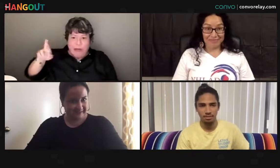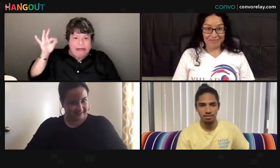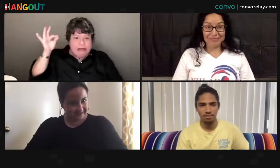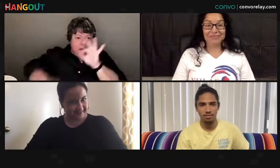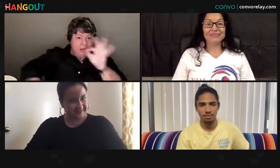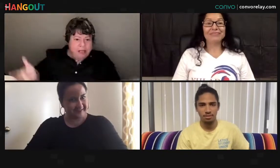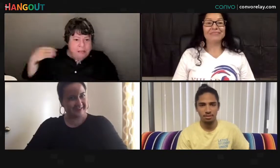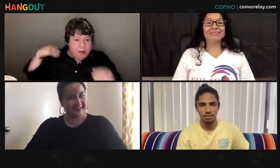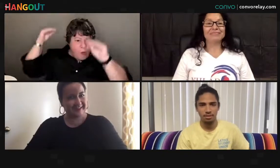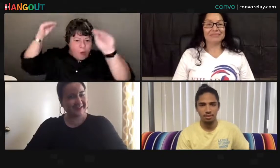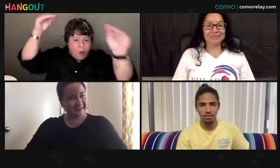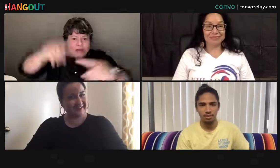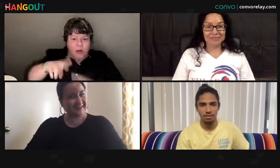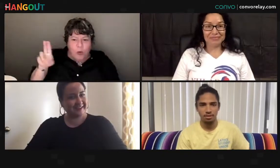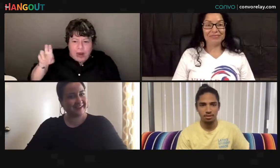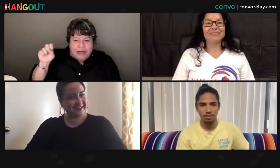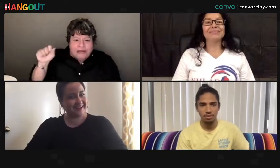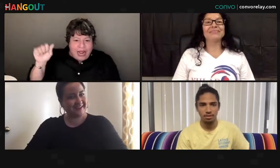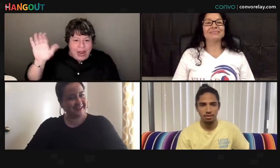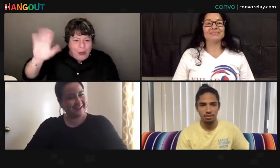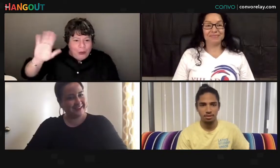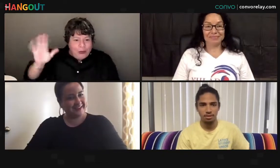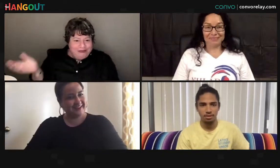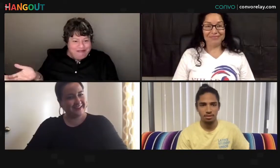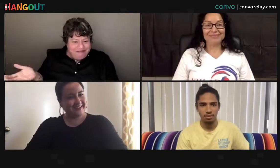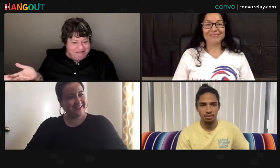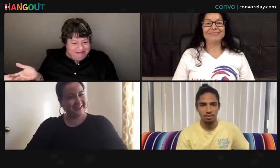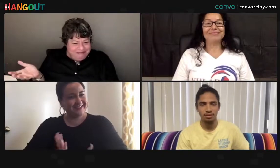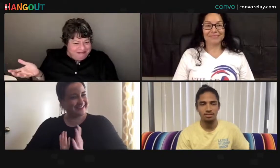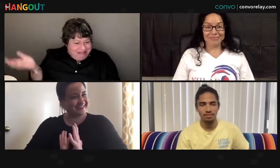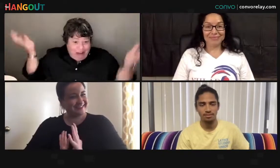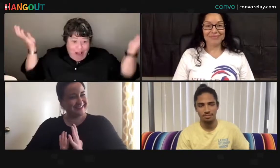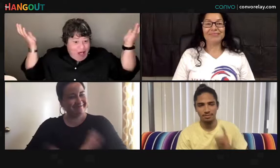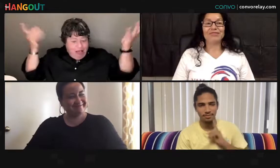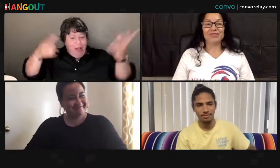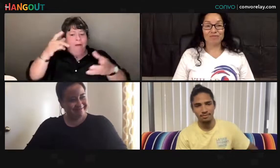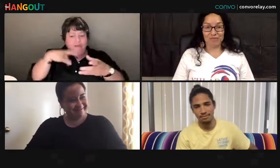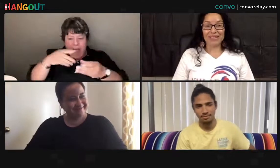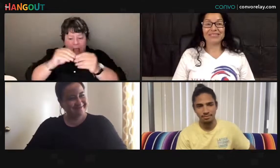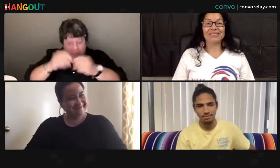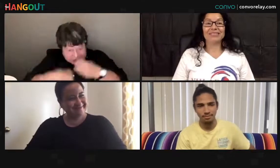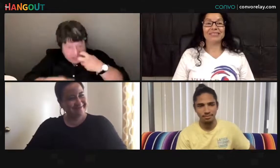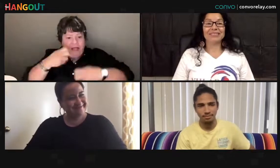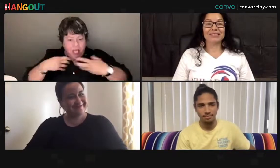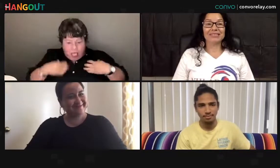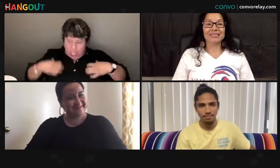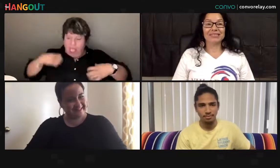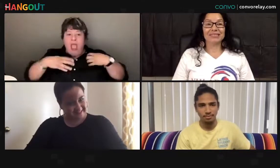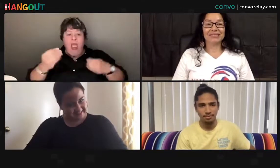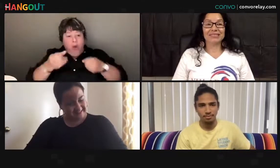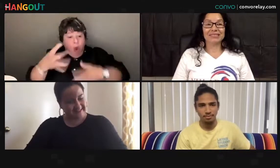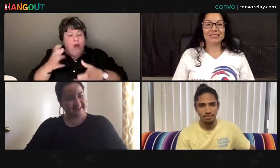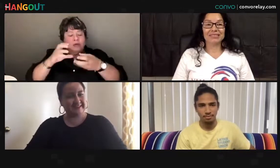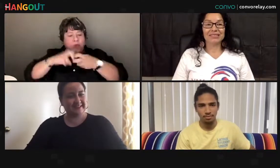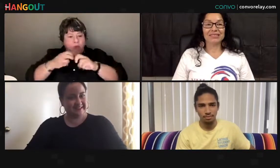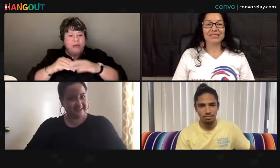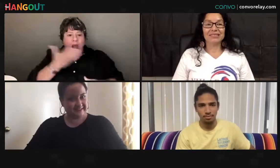forced to pick. I'm Puerto Rican. It's so simple. And I just moved to the United States. That's all. Hello. And I feel like once I got here,